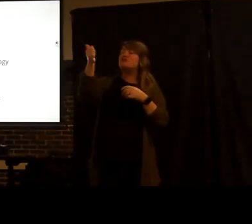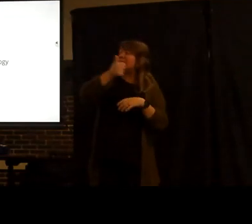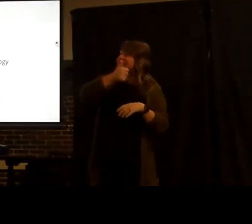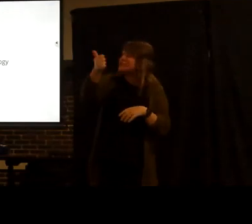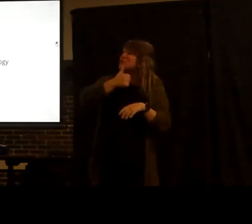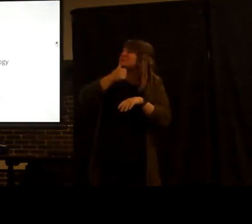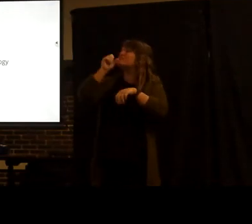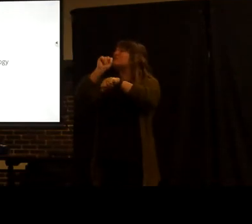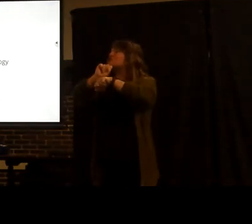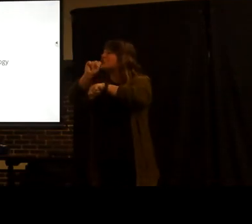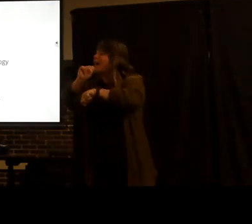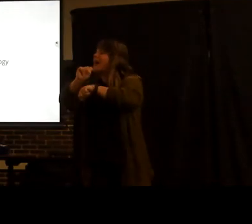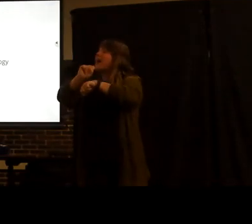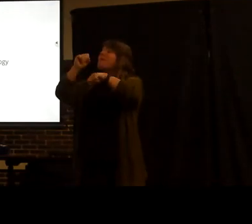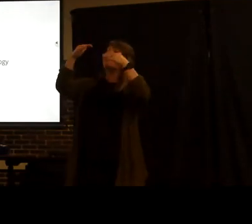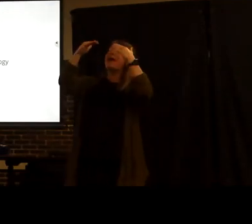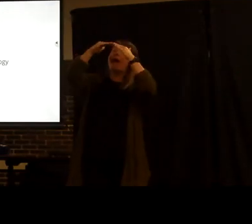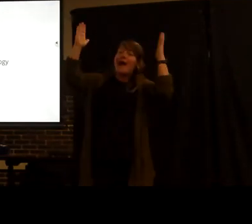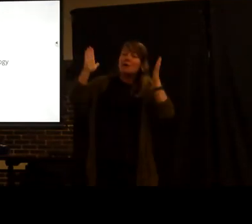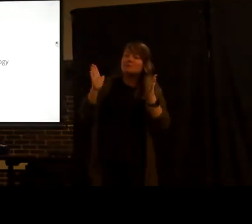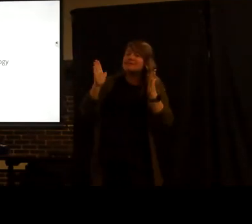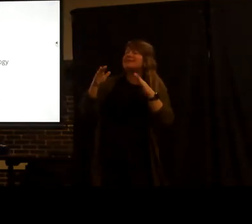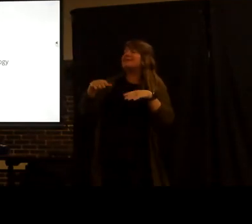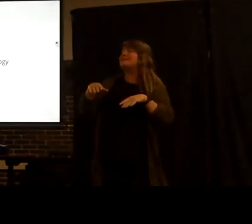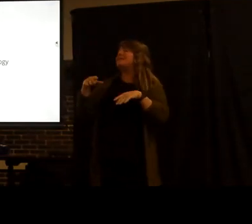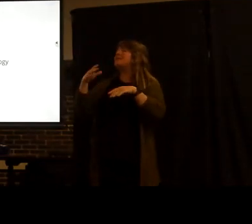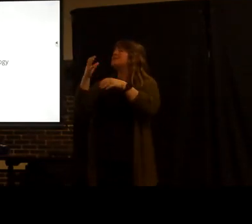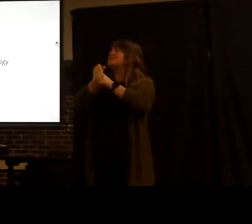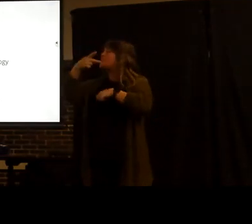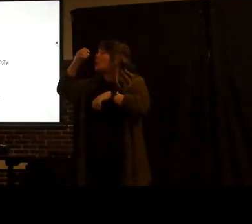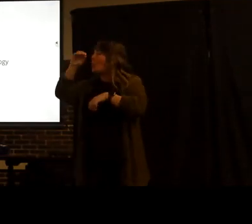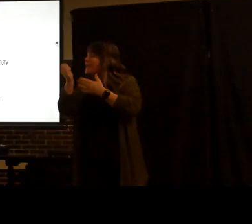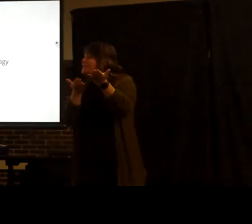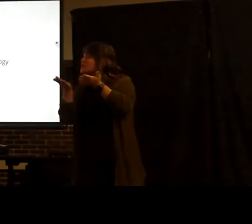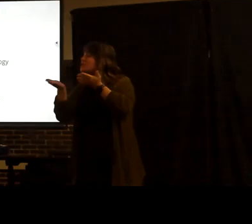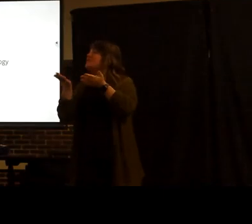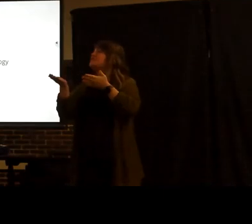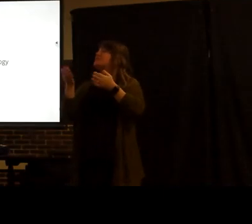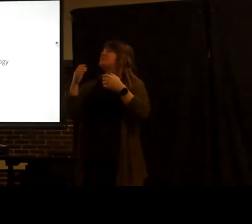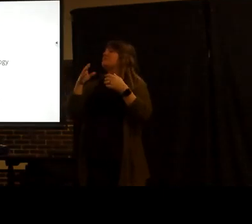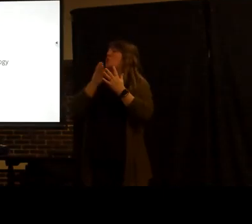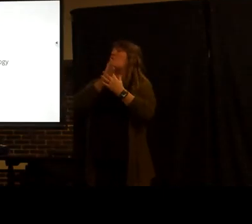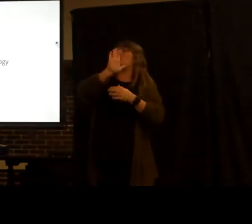free services for transportation, employment, housing,